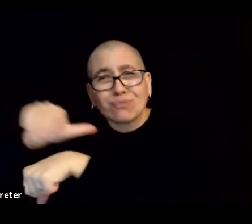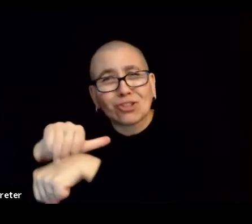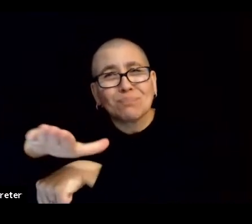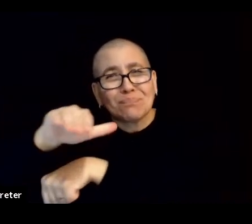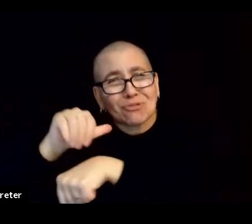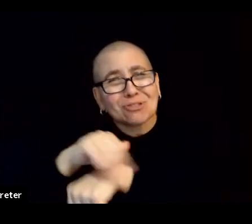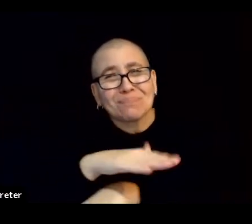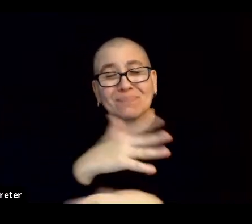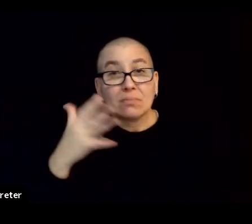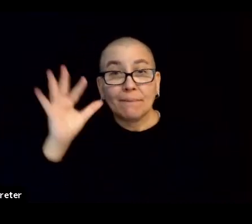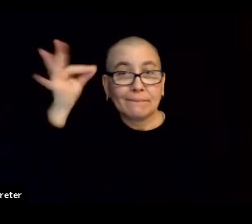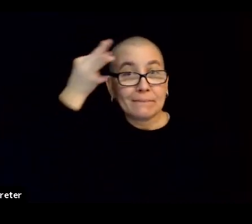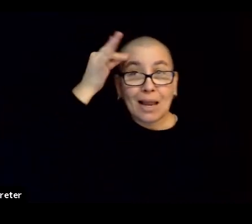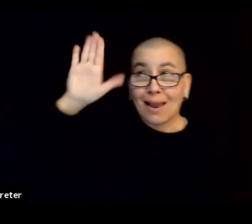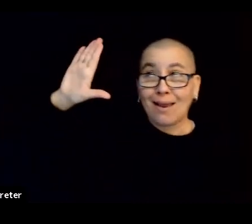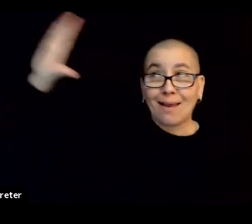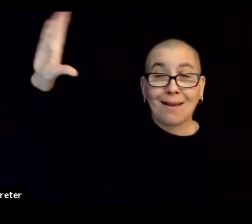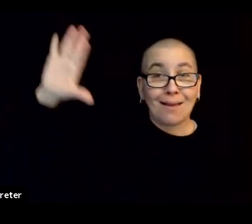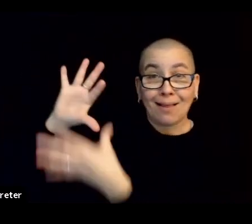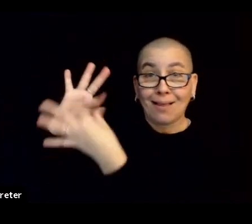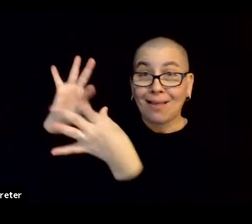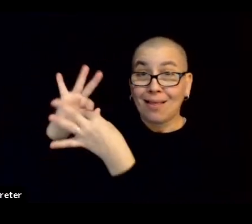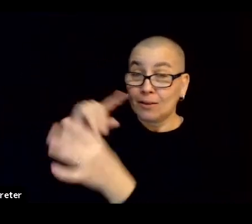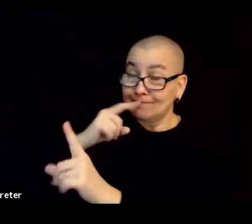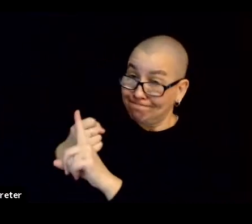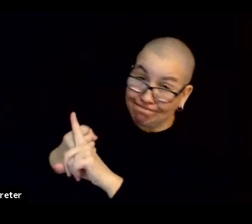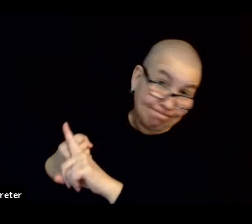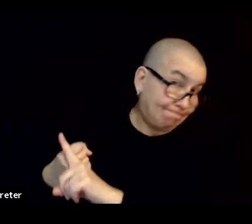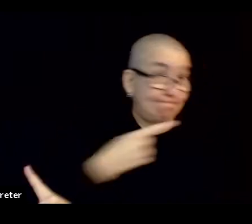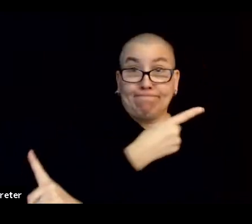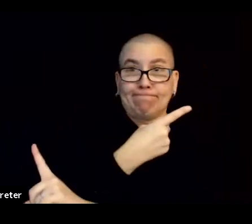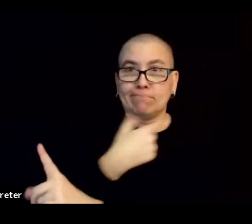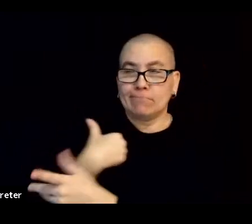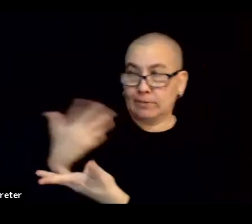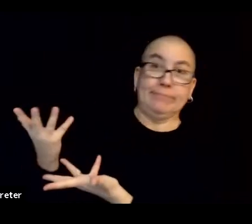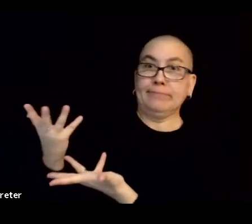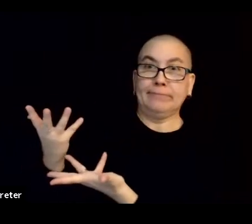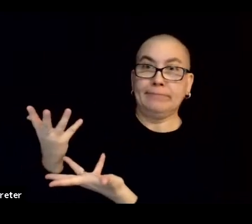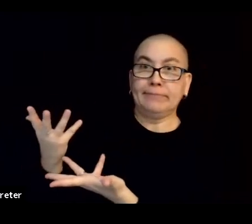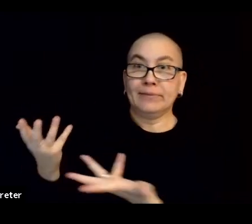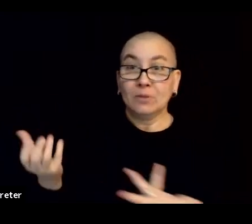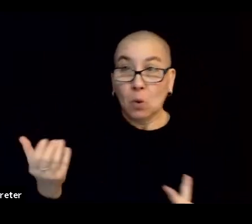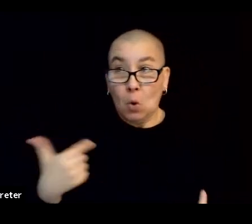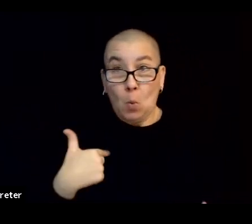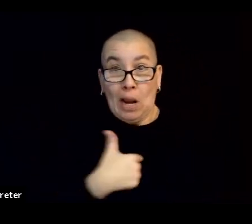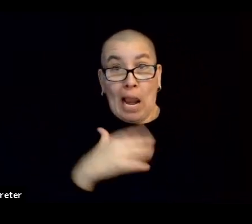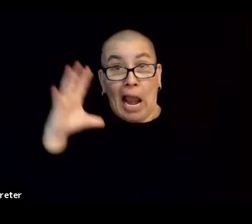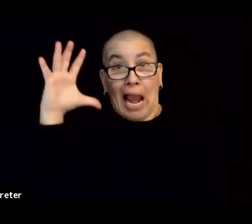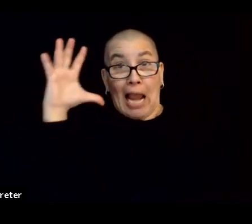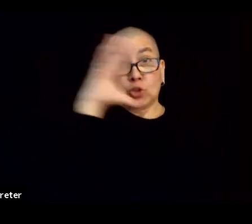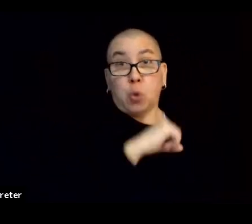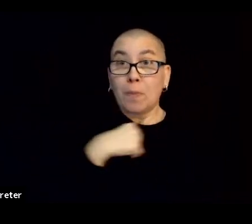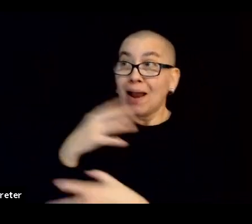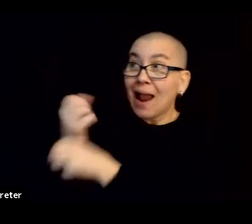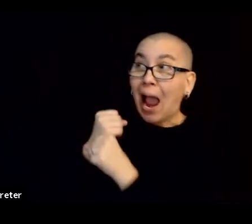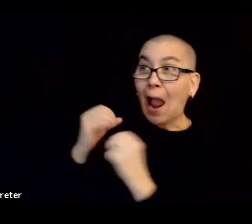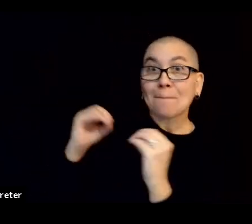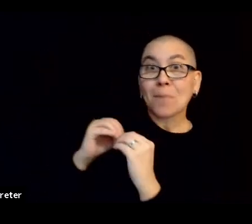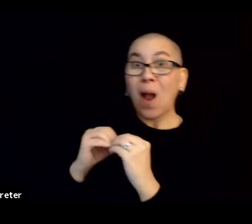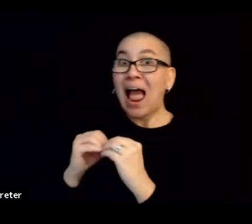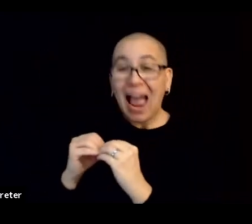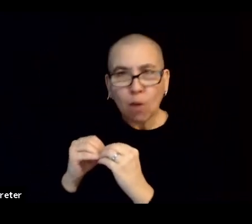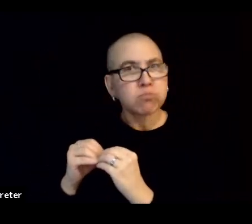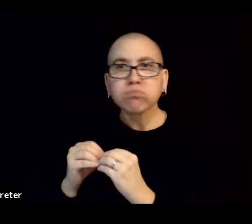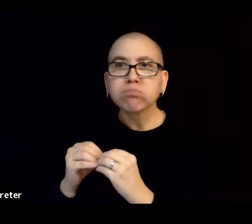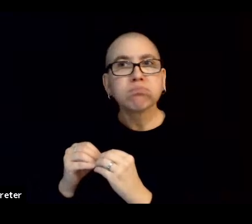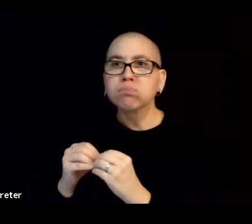Going forward, I assume we're going to get more, but it's still going to be a challenge. And there are trade-offs in this. Again, for us to wait and